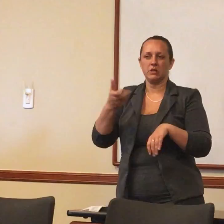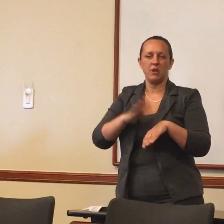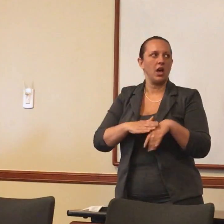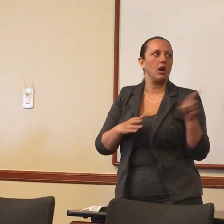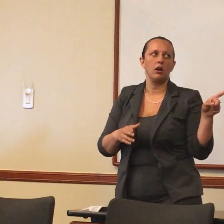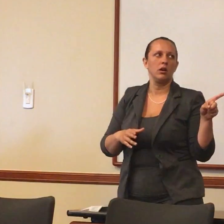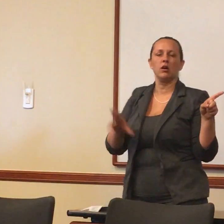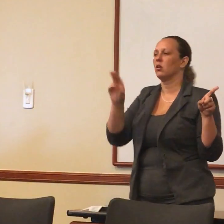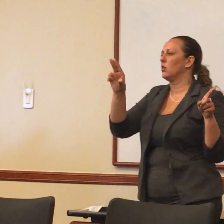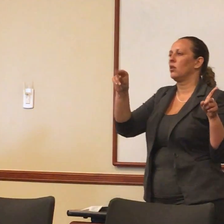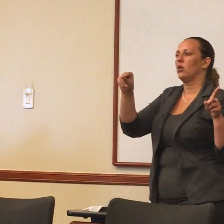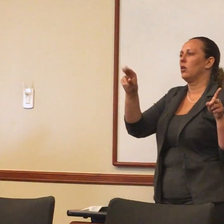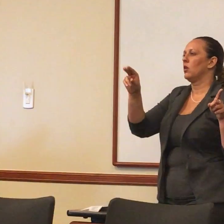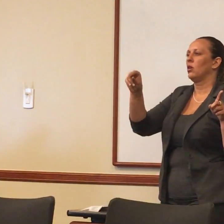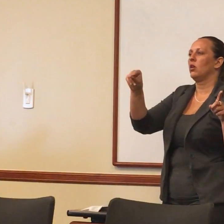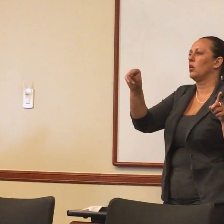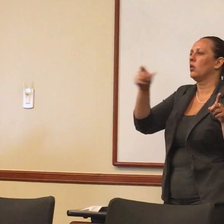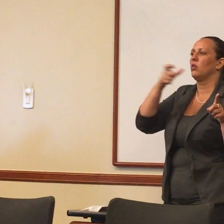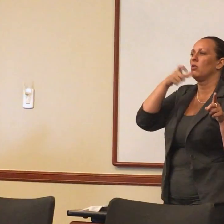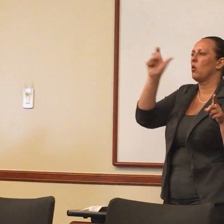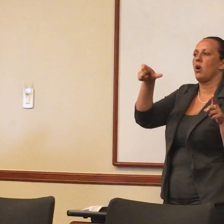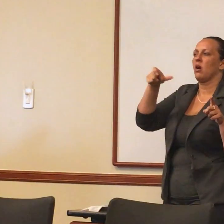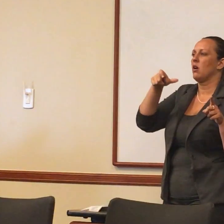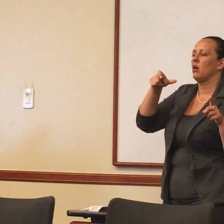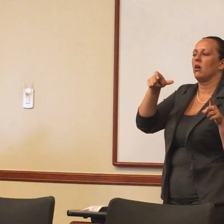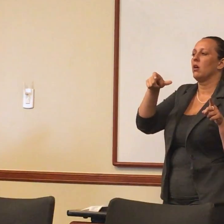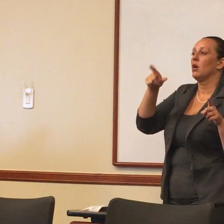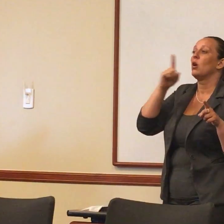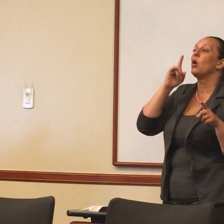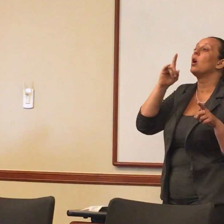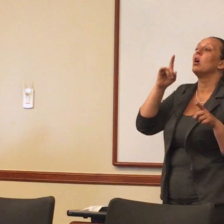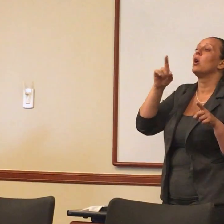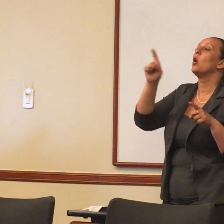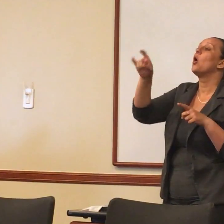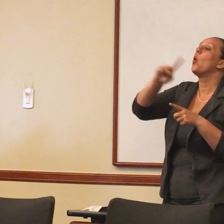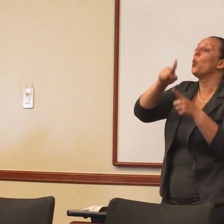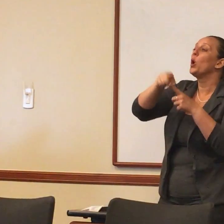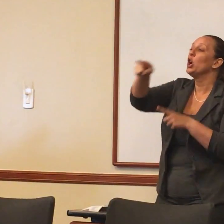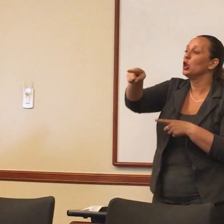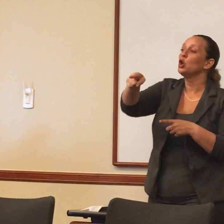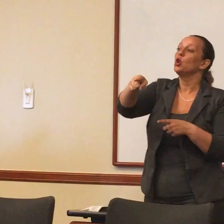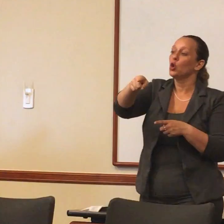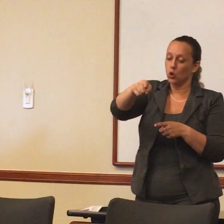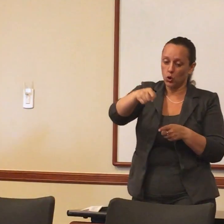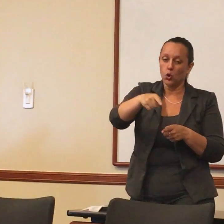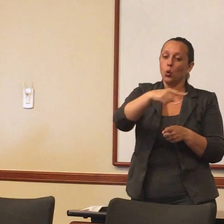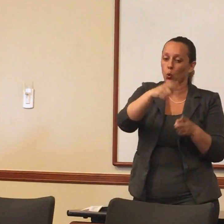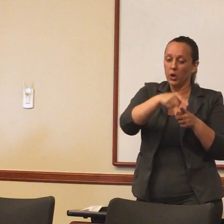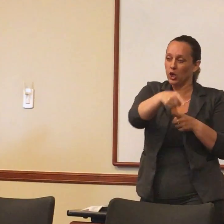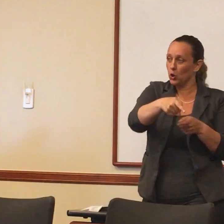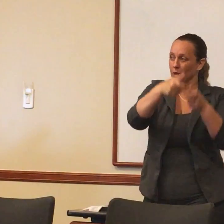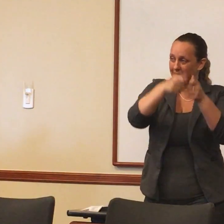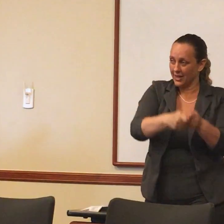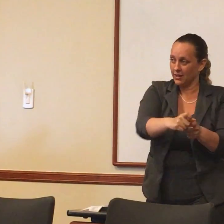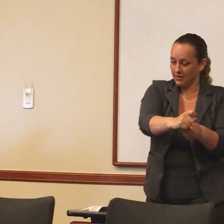No, once you text 911, the location service automatic. Once you text in 911, it automatically kicks on.